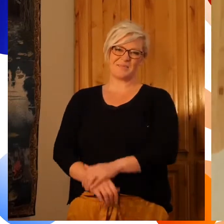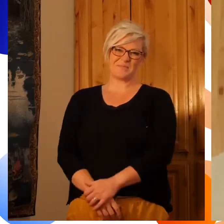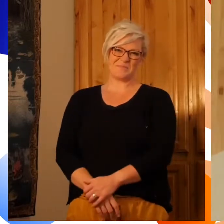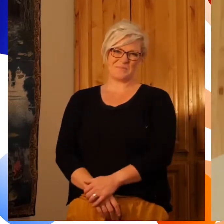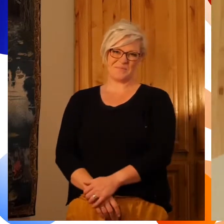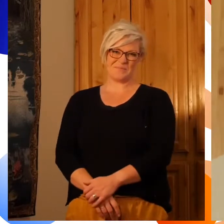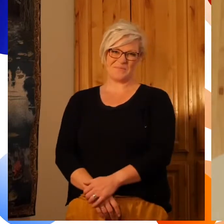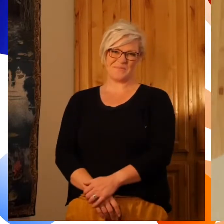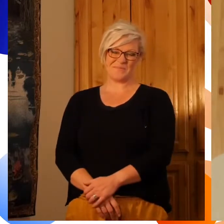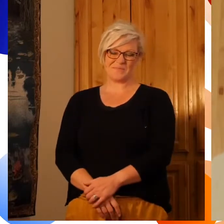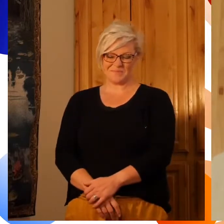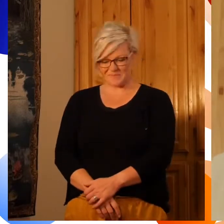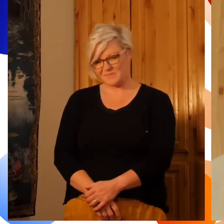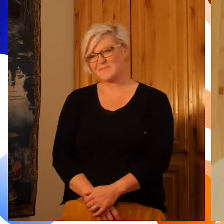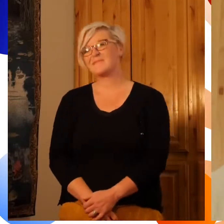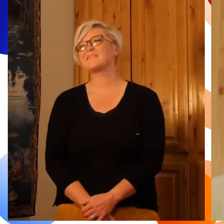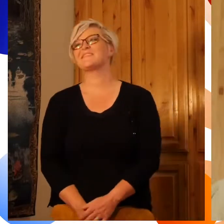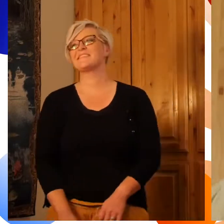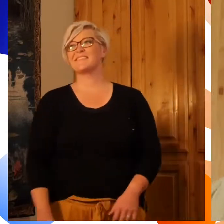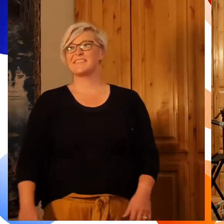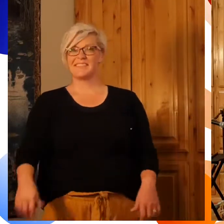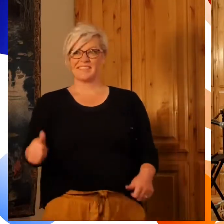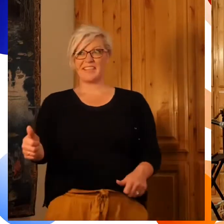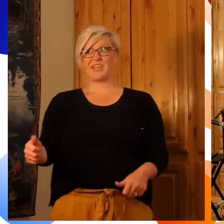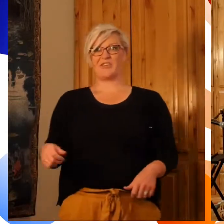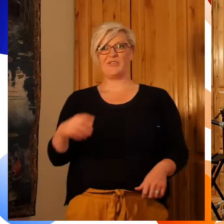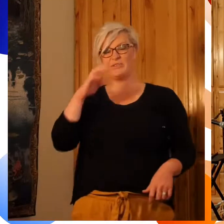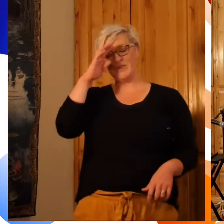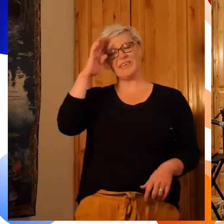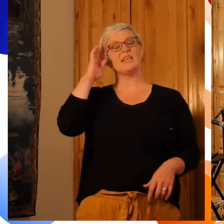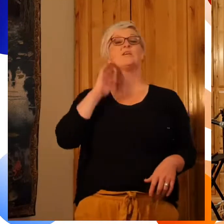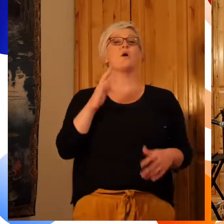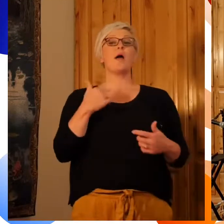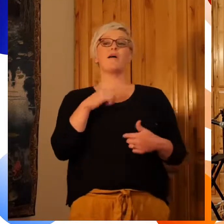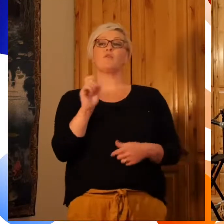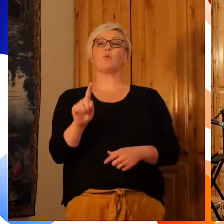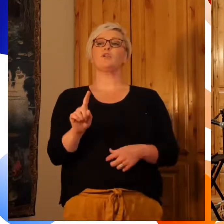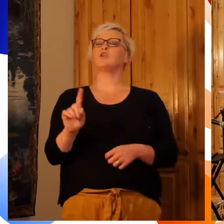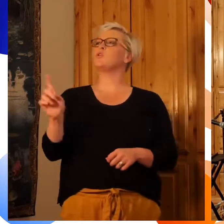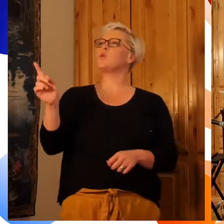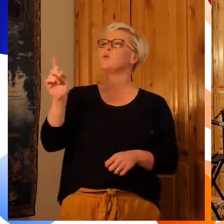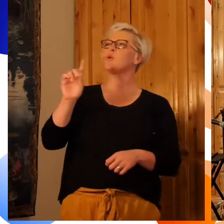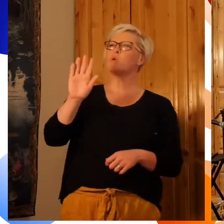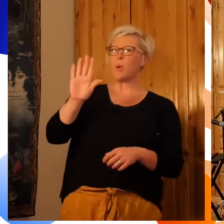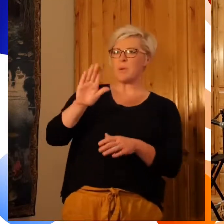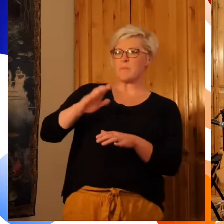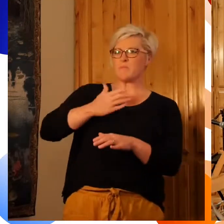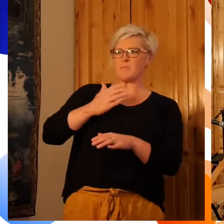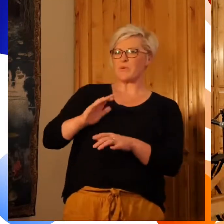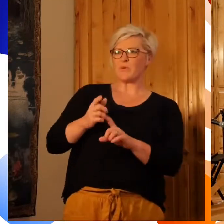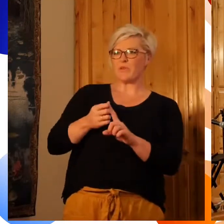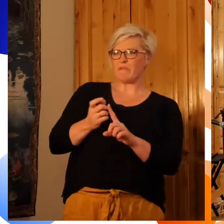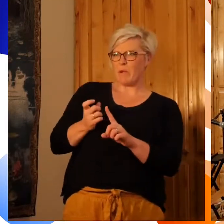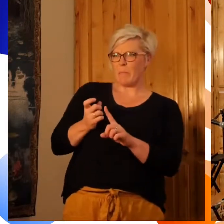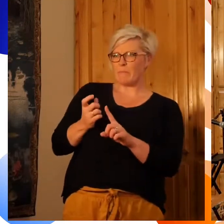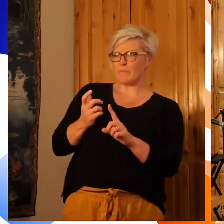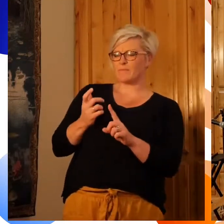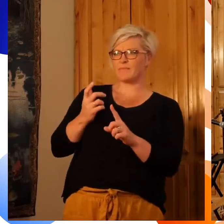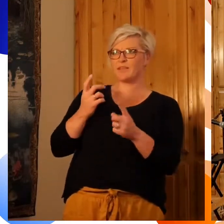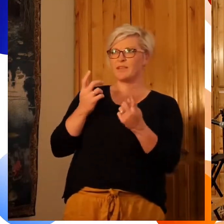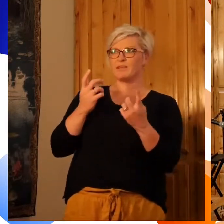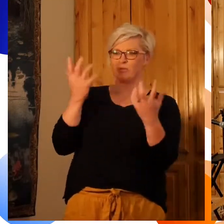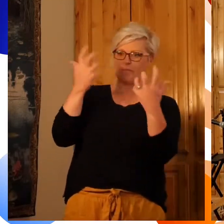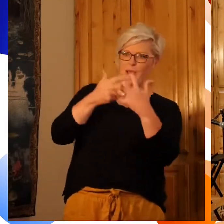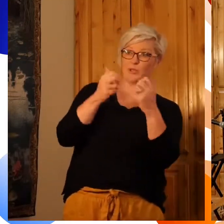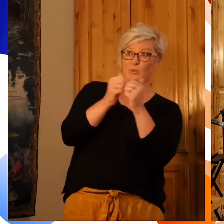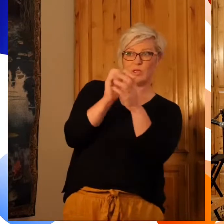Okay, so we have a question. It says, where do you get your music from to go with the stories you tell? So my wife, for